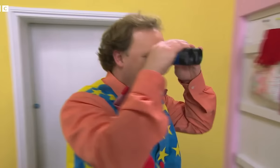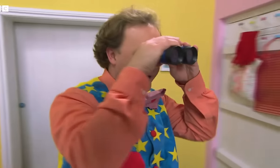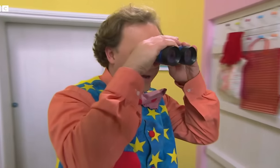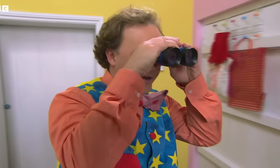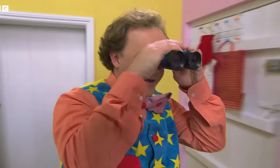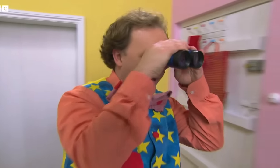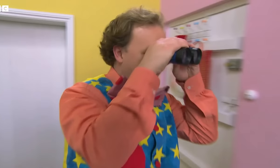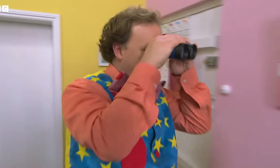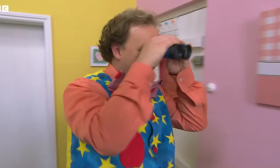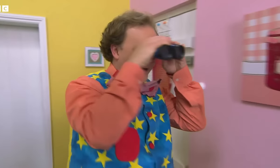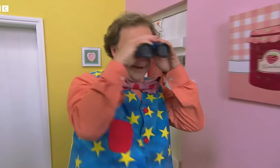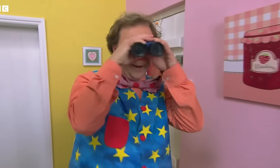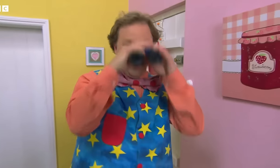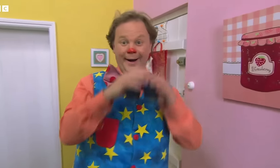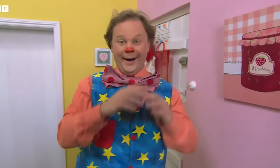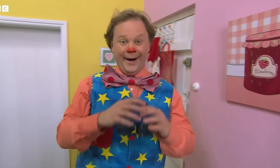kind of animals? Elephants?